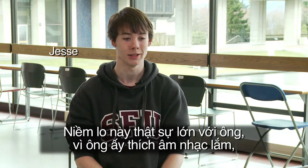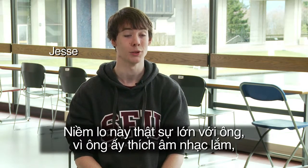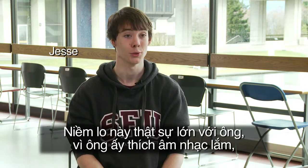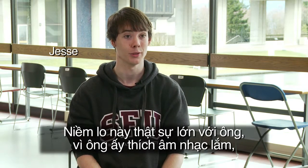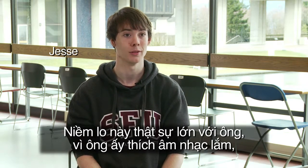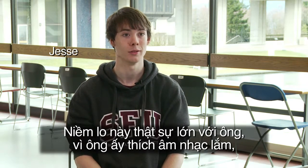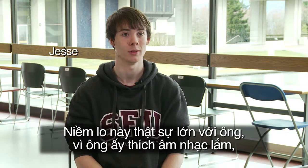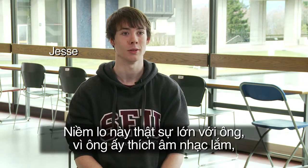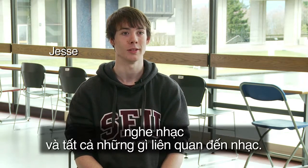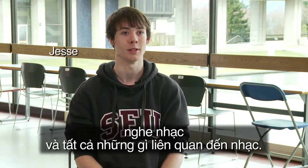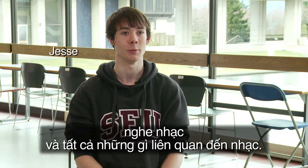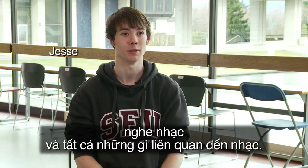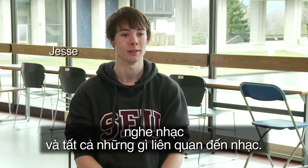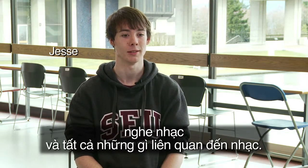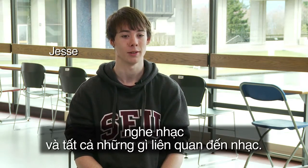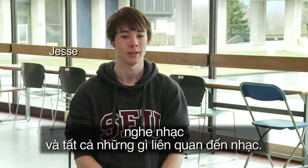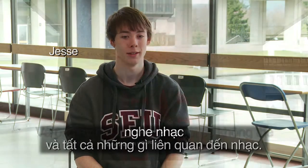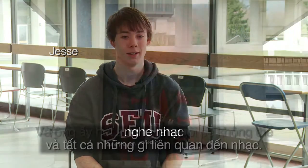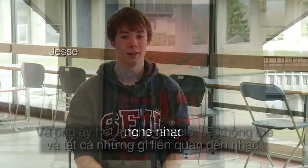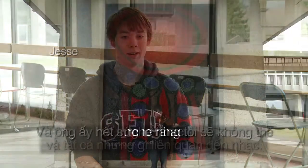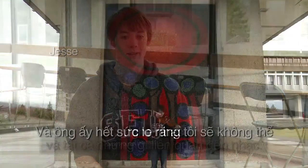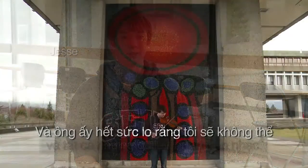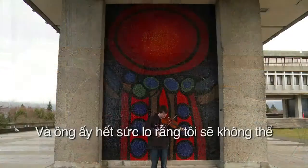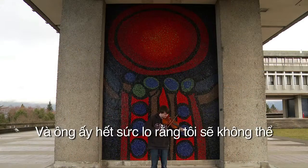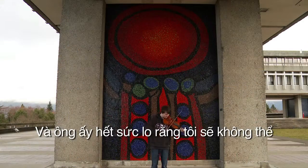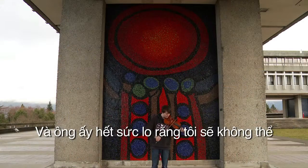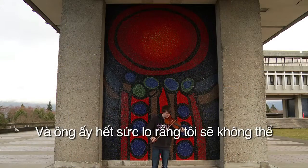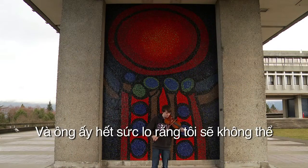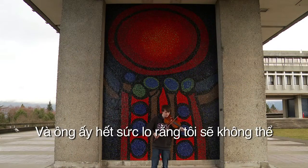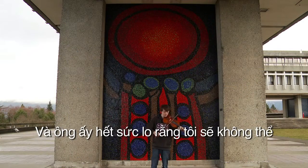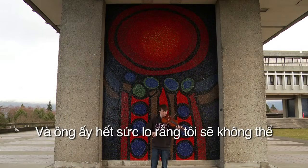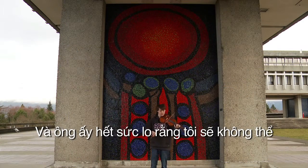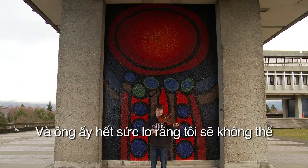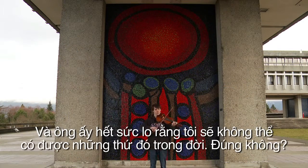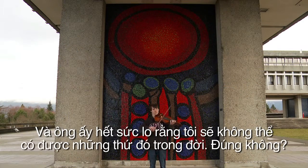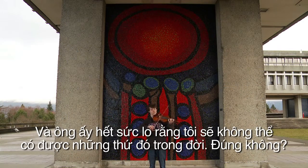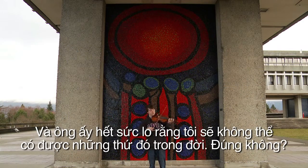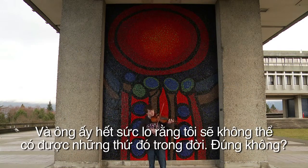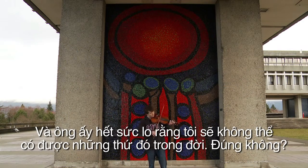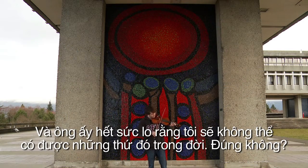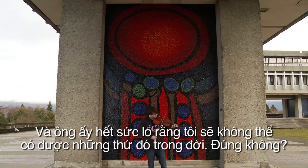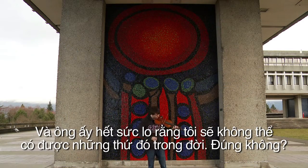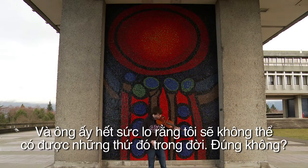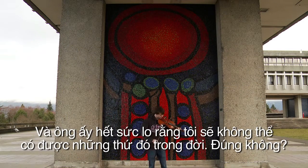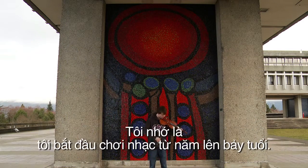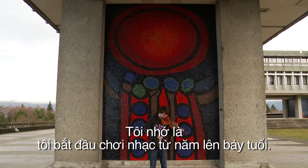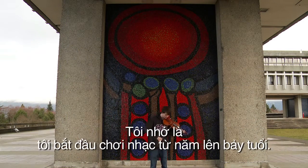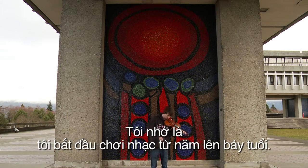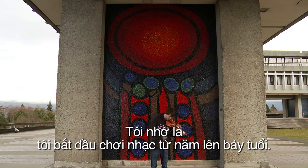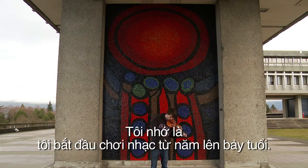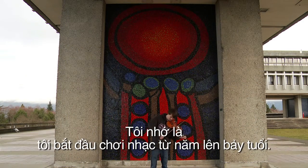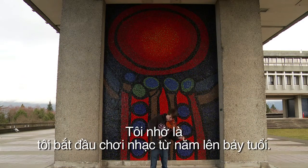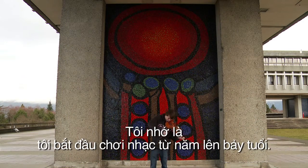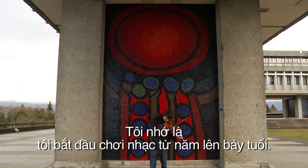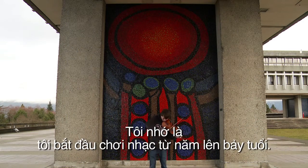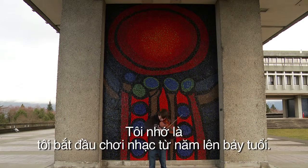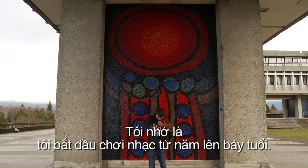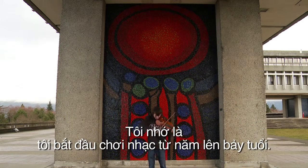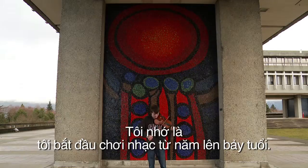really enjoys listening to music and all that. And he was really worried that I wouldn't get that out of life, right? I started playing music when I was seven,